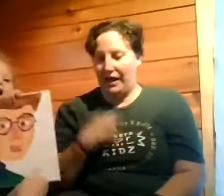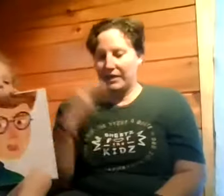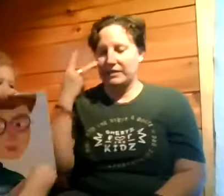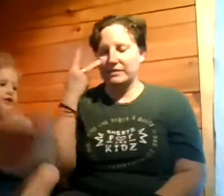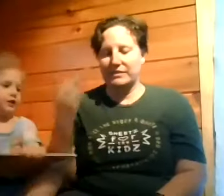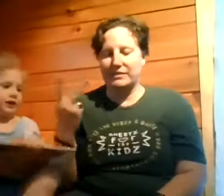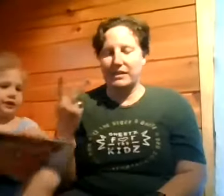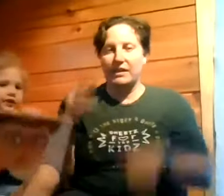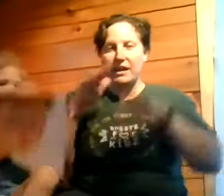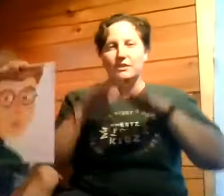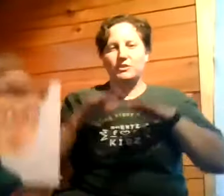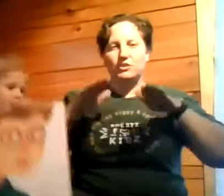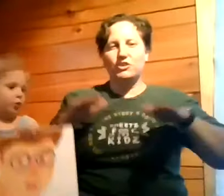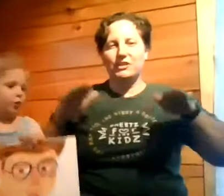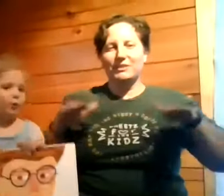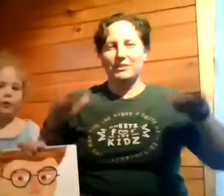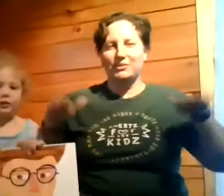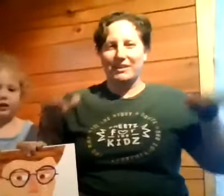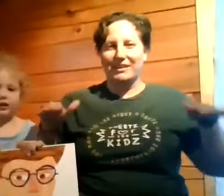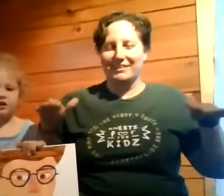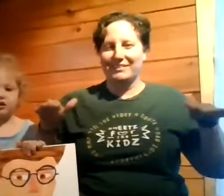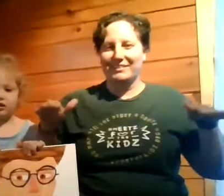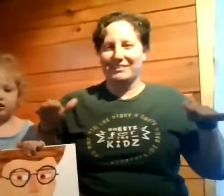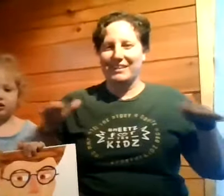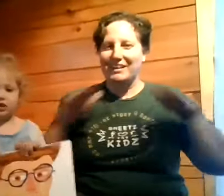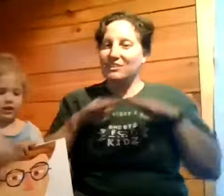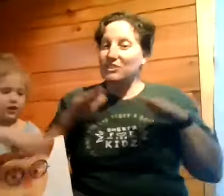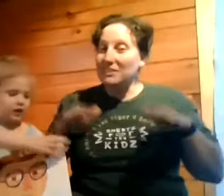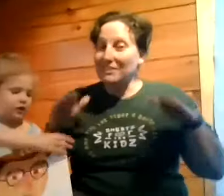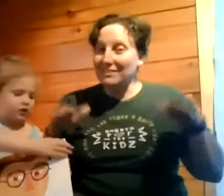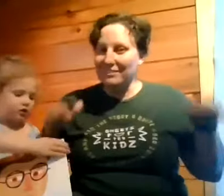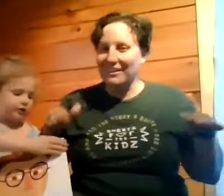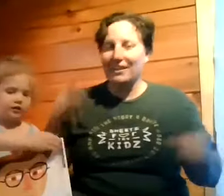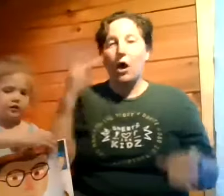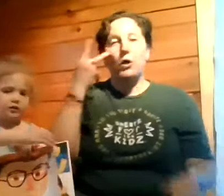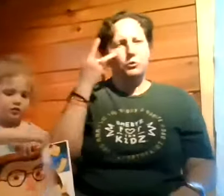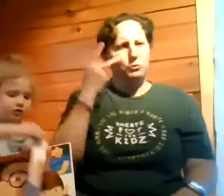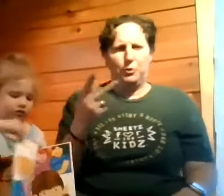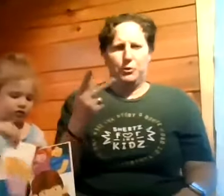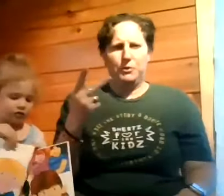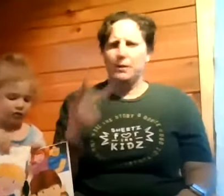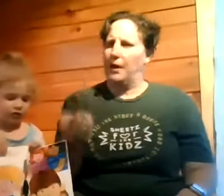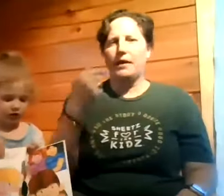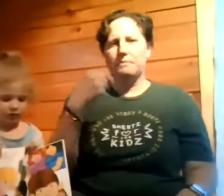I see children. Children looking at